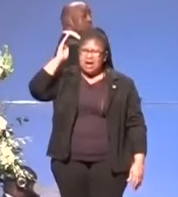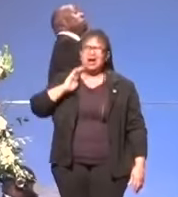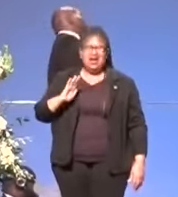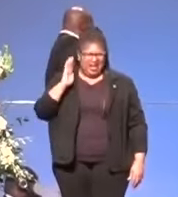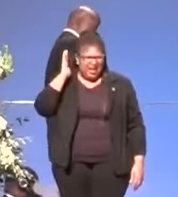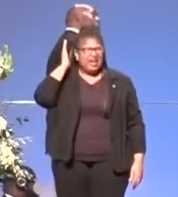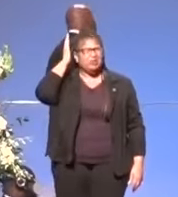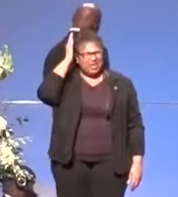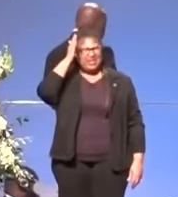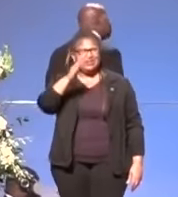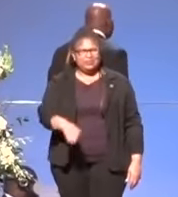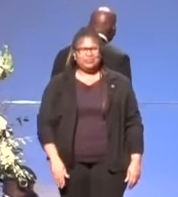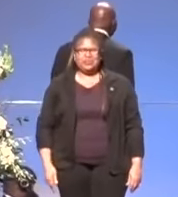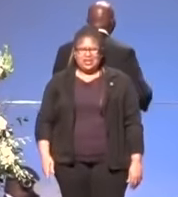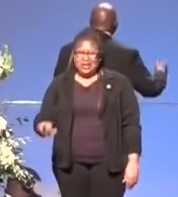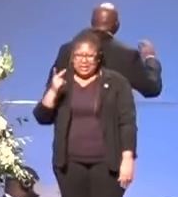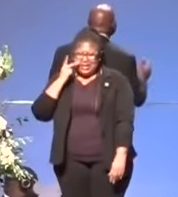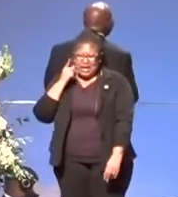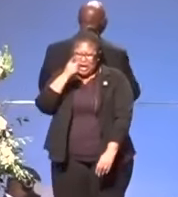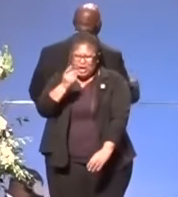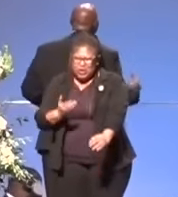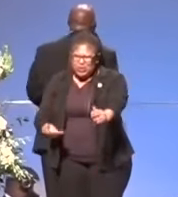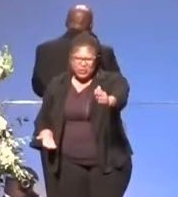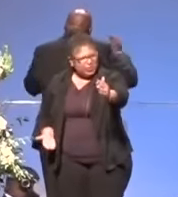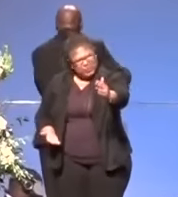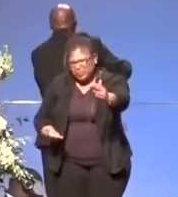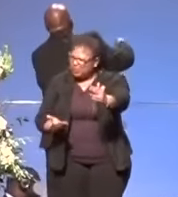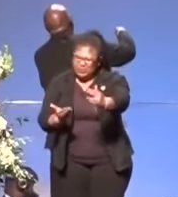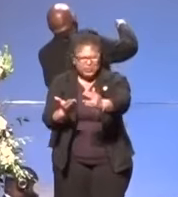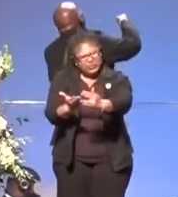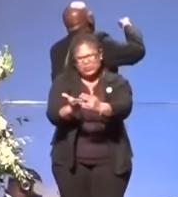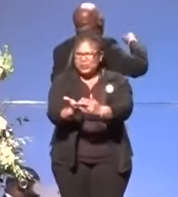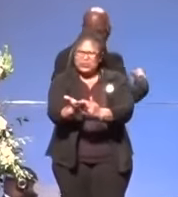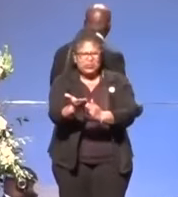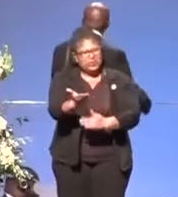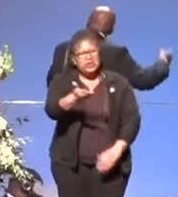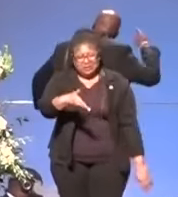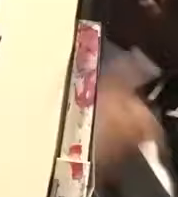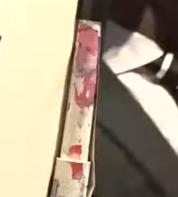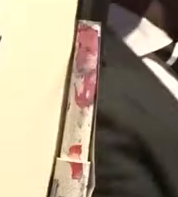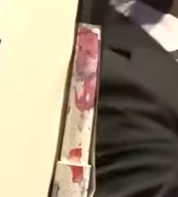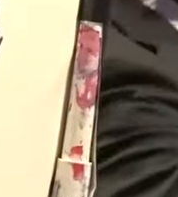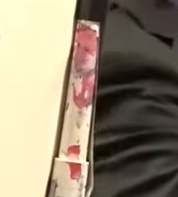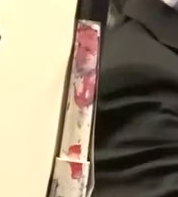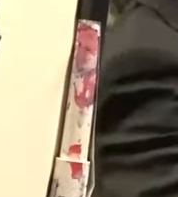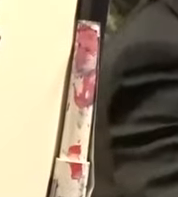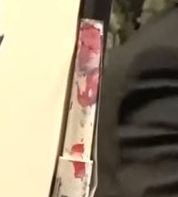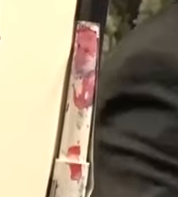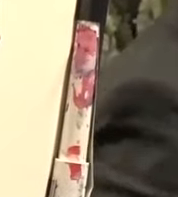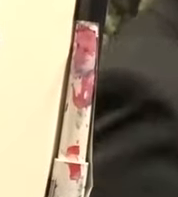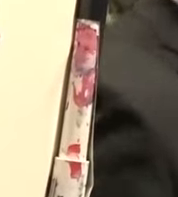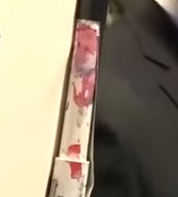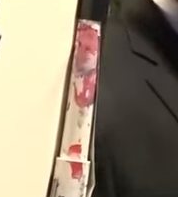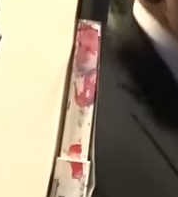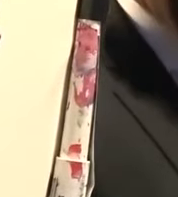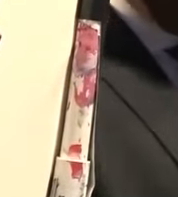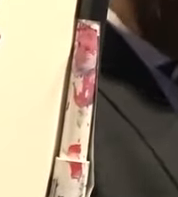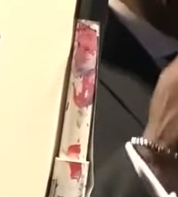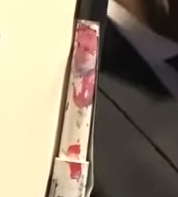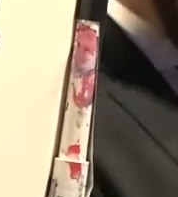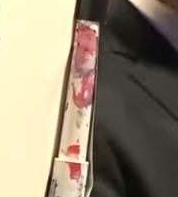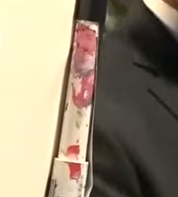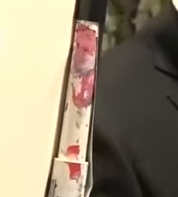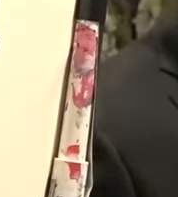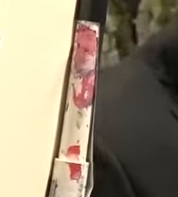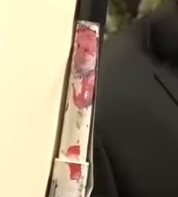God will. He's going to see you through you. I know he will. I said he will